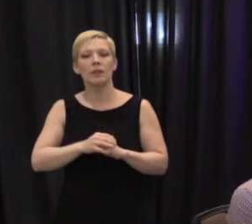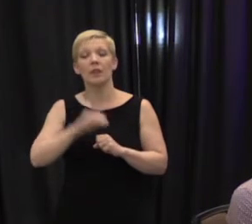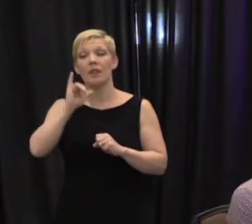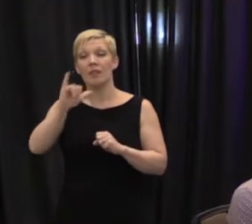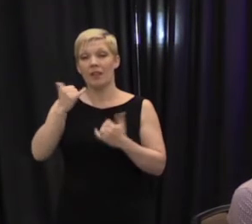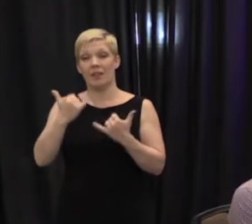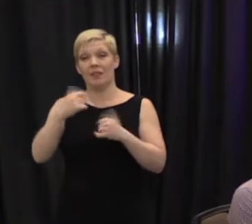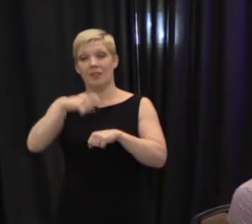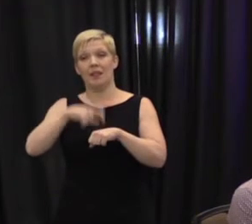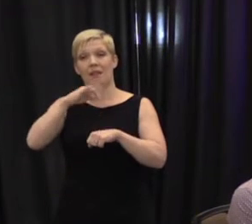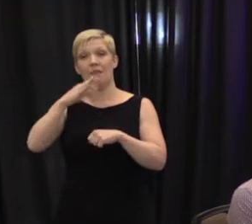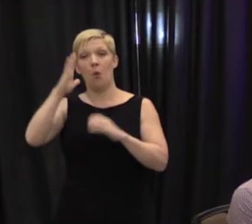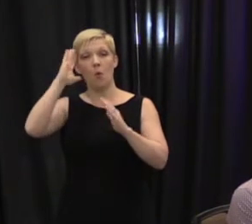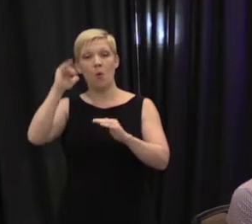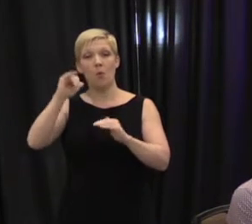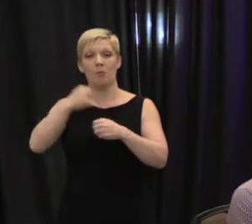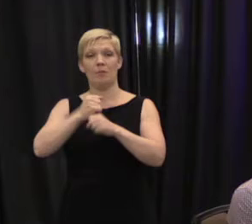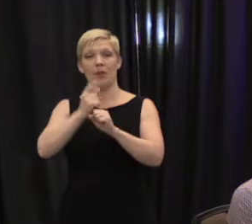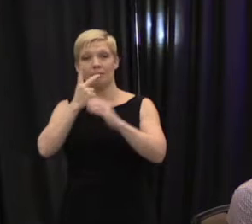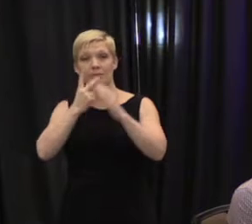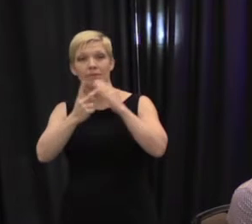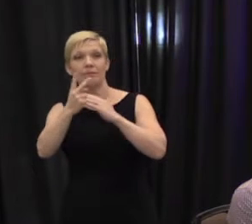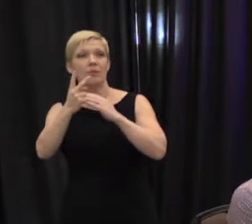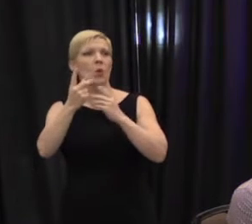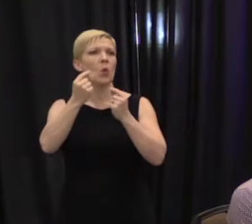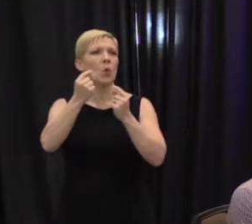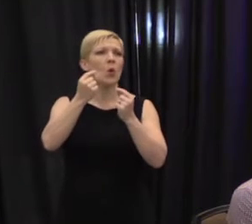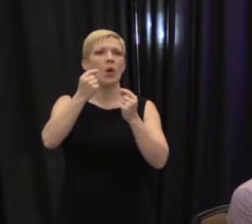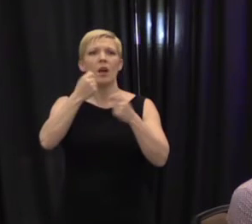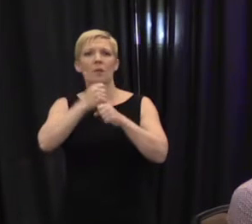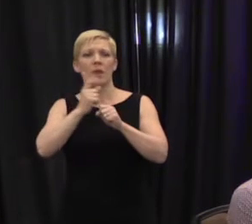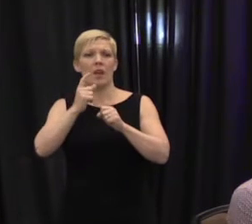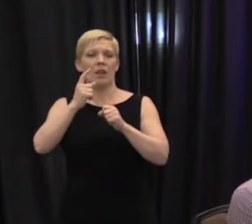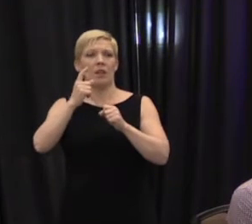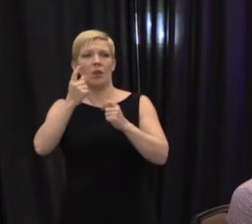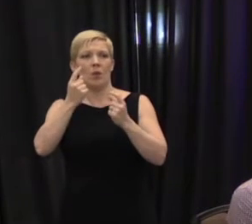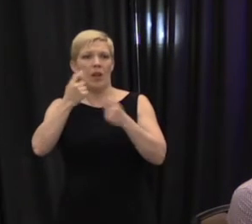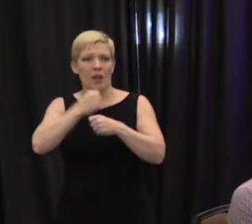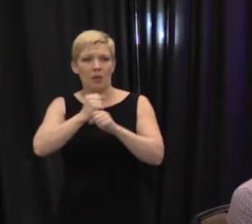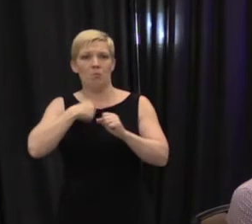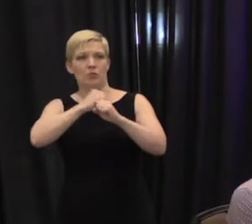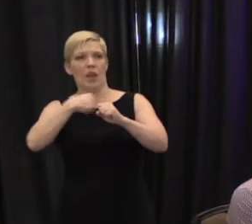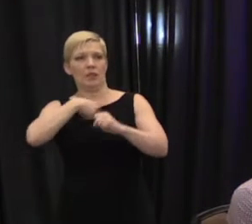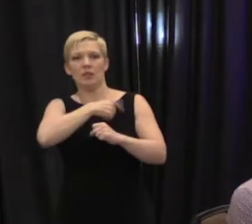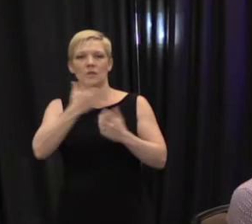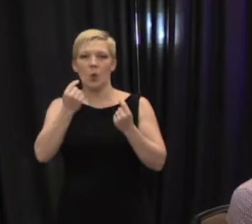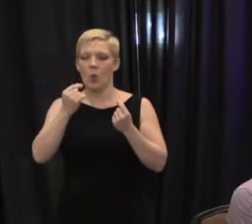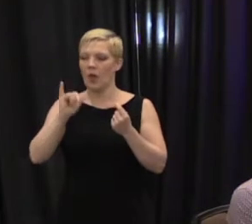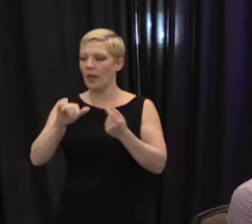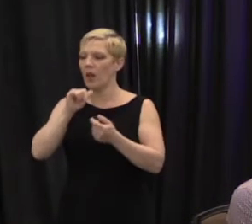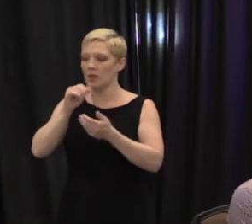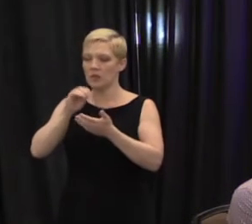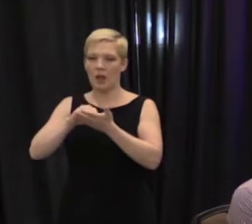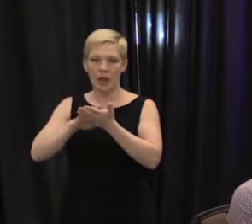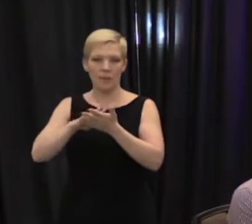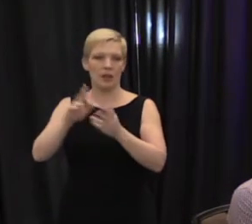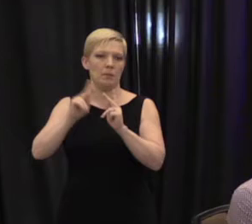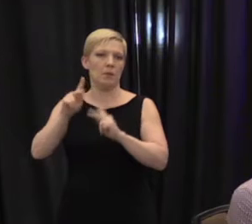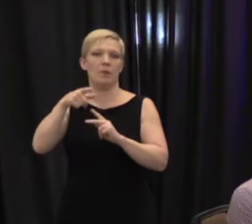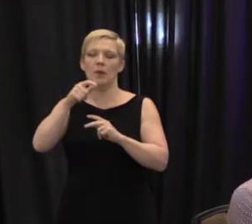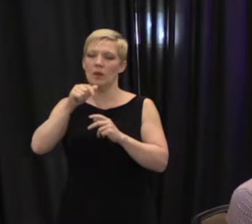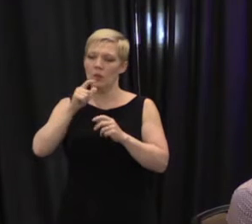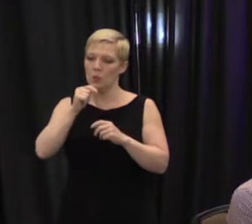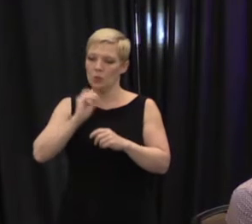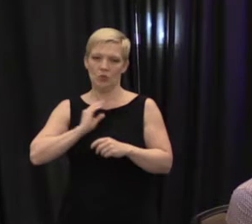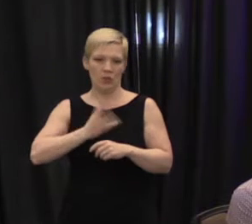the prophets who make us uncomfortable, to prophets of color and prophets living with disability and prophets who are undocumented and sex workers and femmes